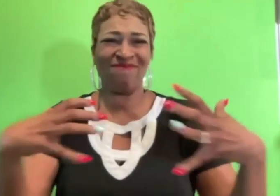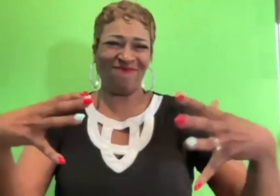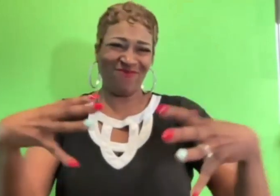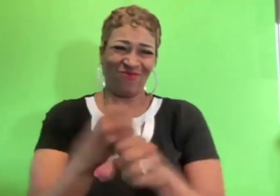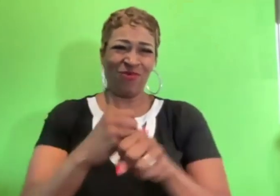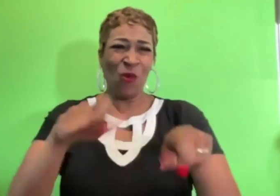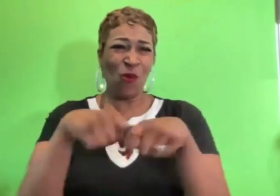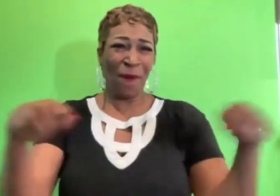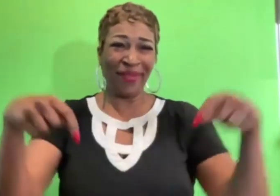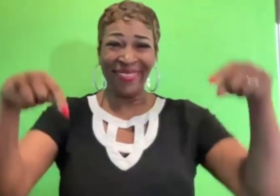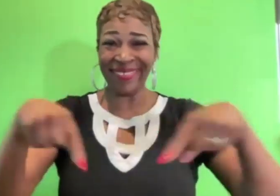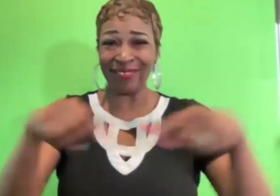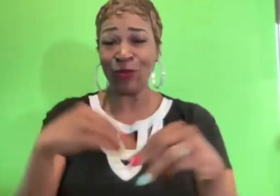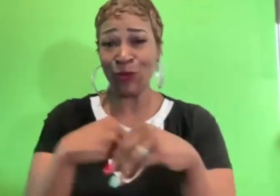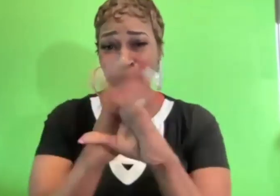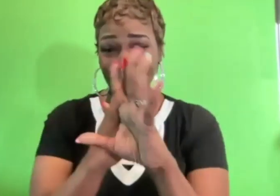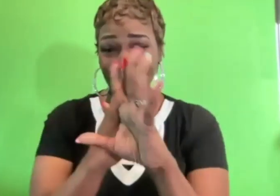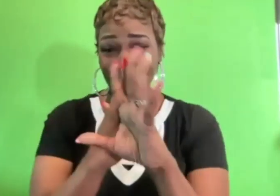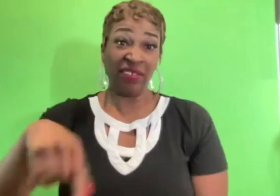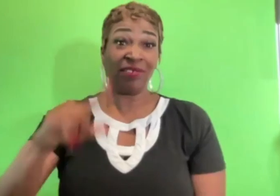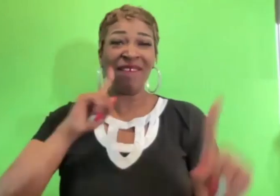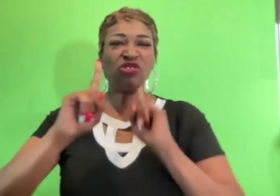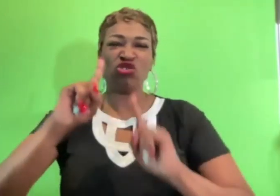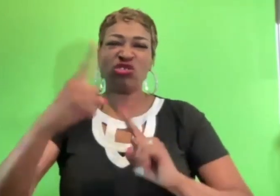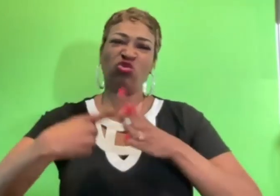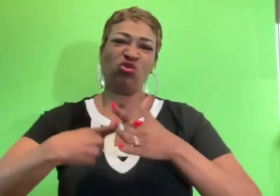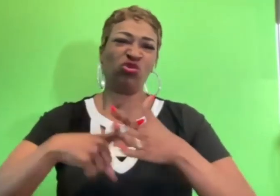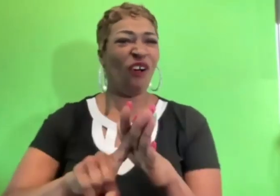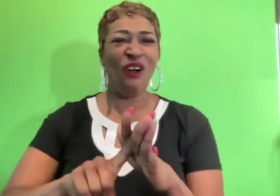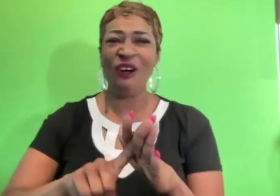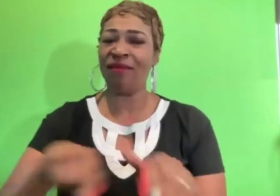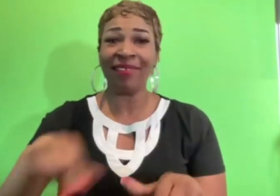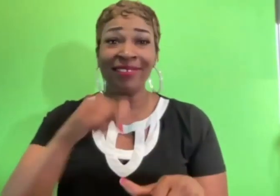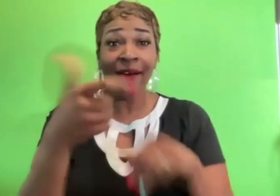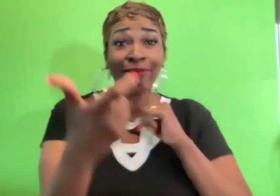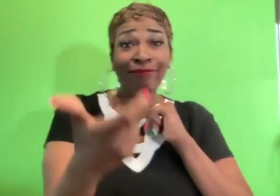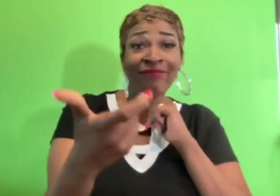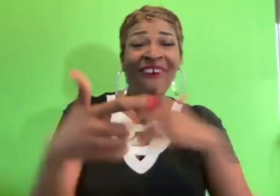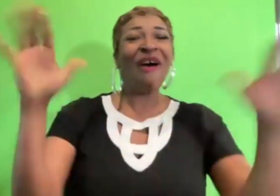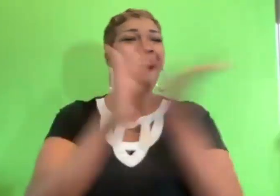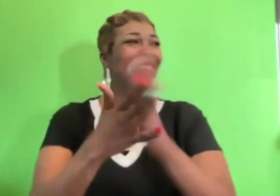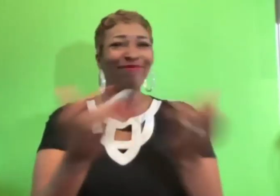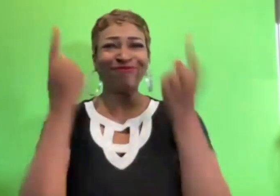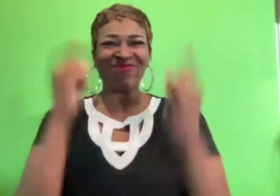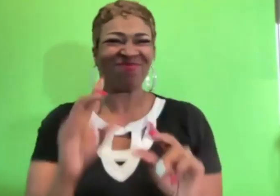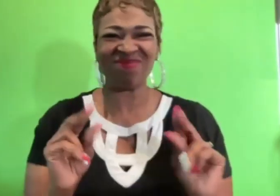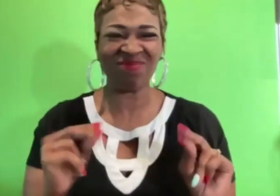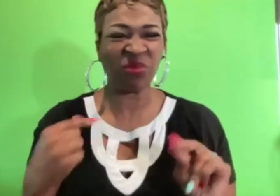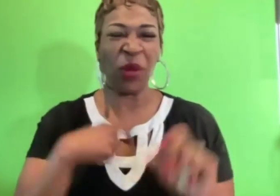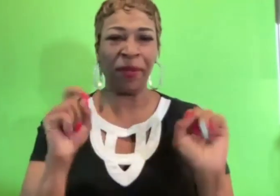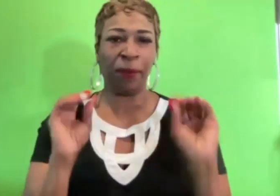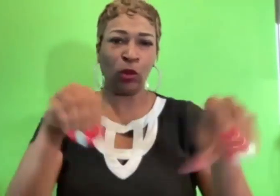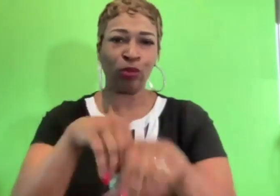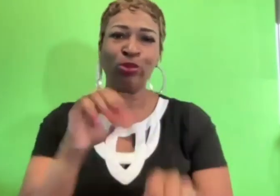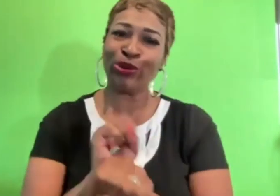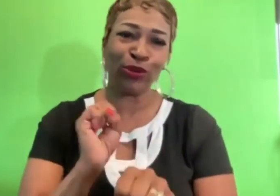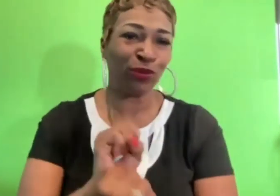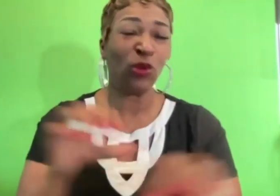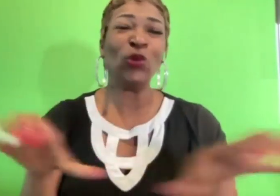I'm sad to say our time has come to a close, and this conversation has just started. We know